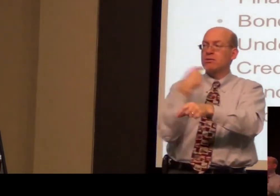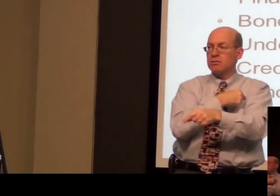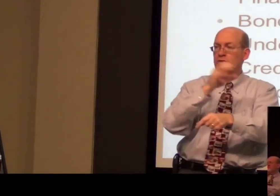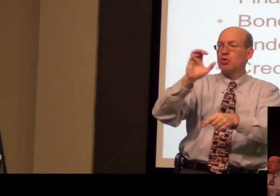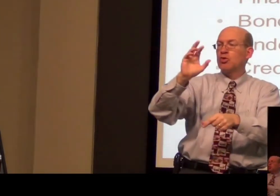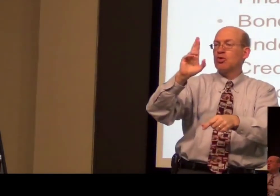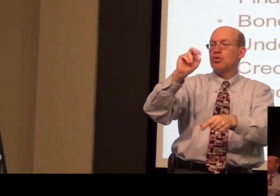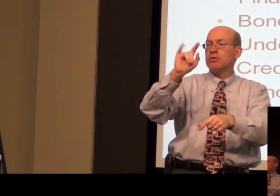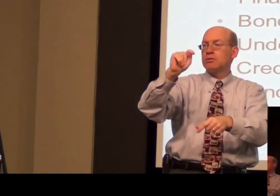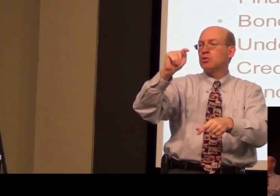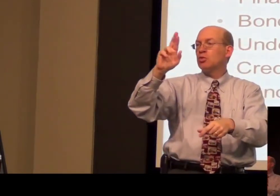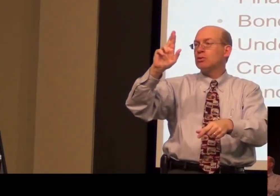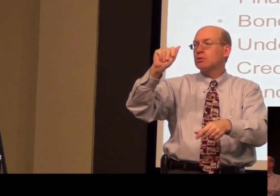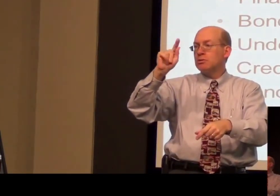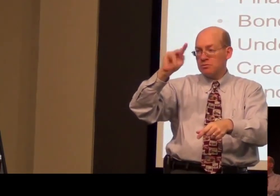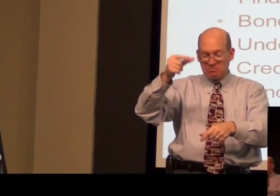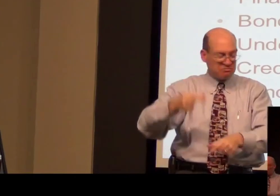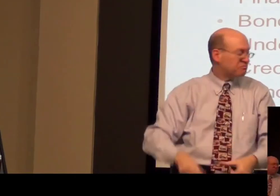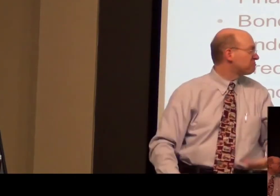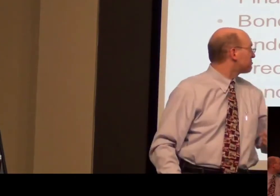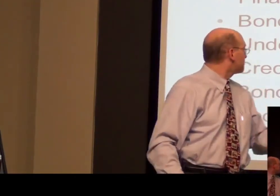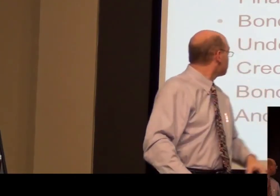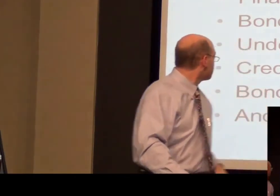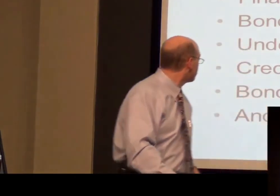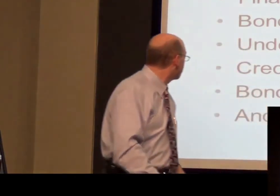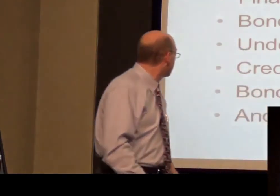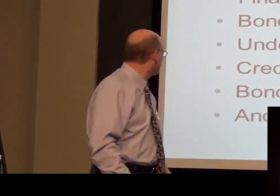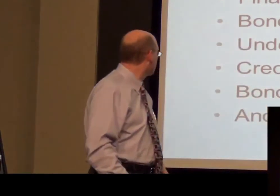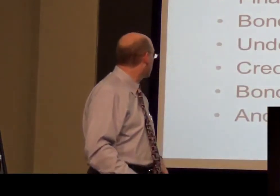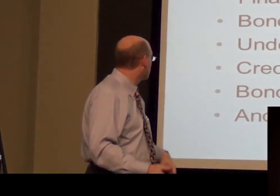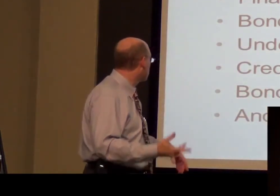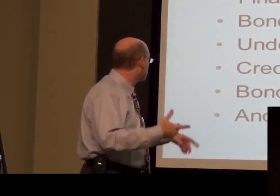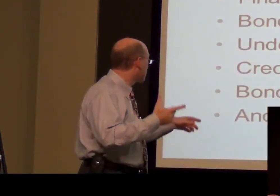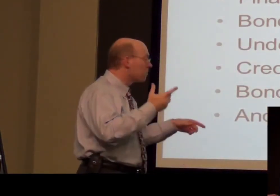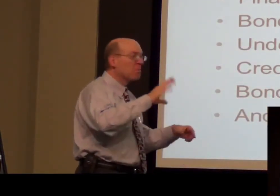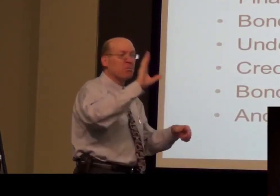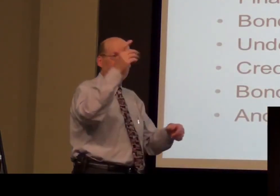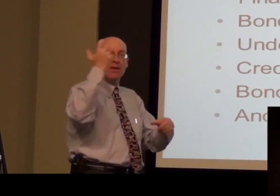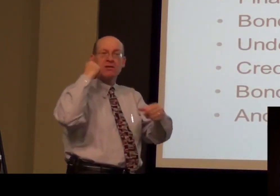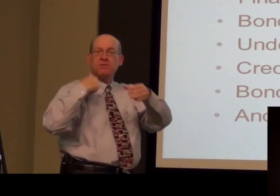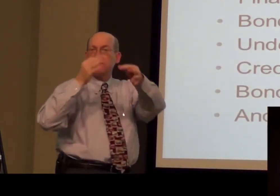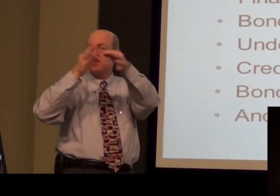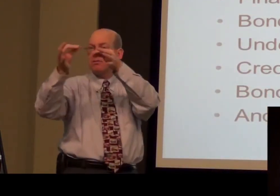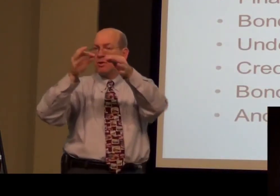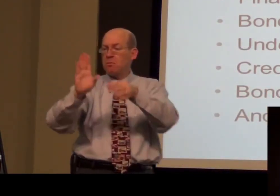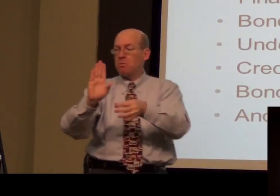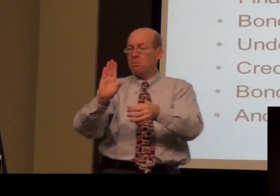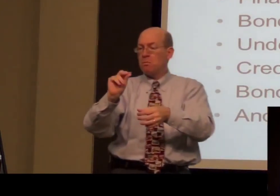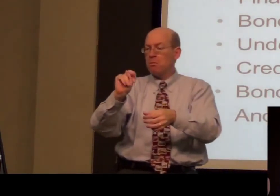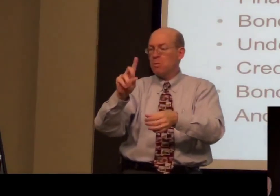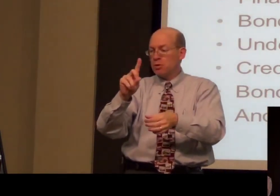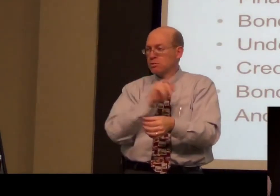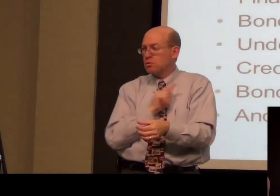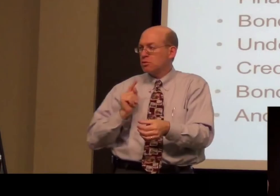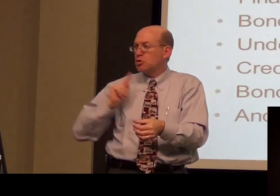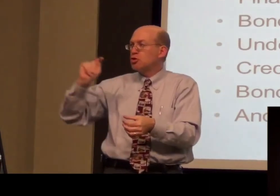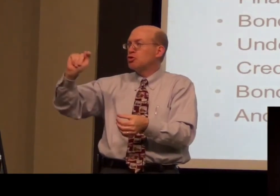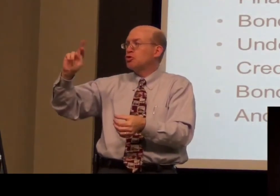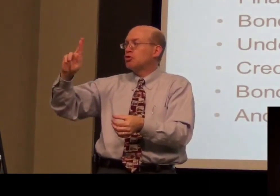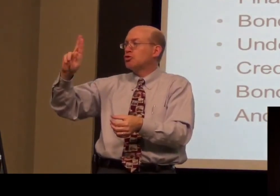You have Standard & Poor's, Moody's, and you have 500. So those are going to be the 3 biggest ones that are